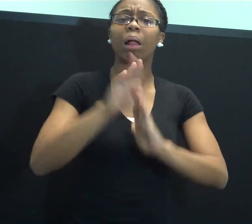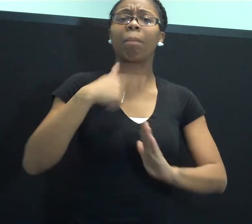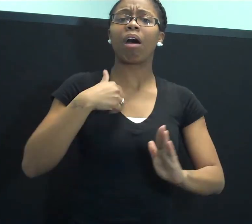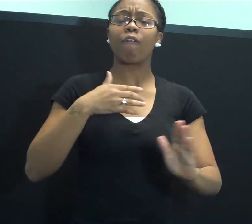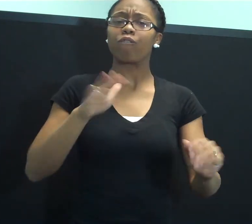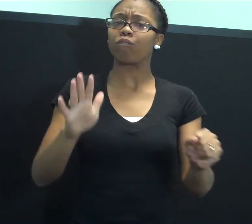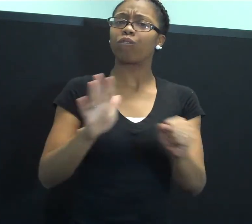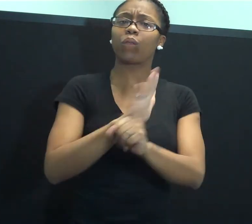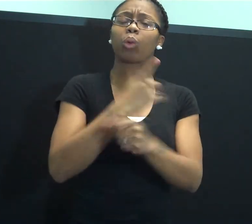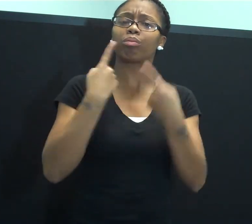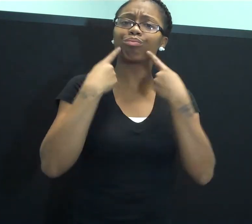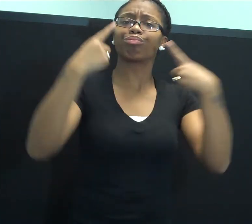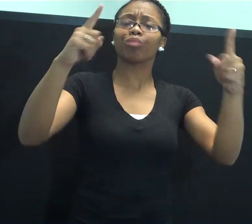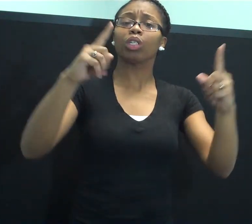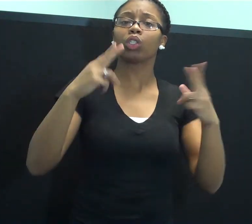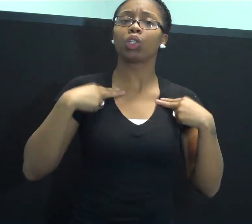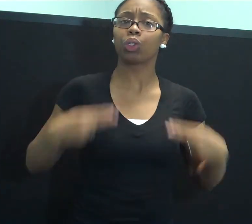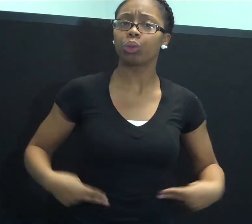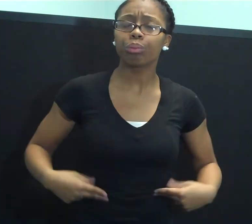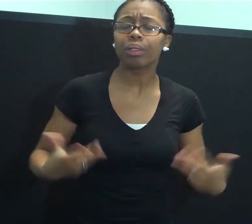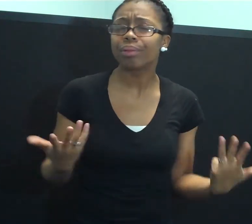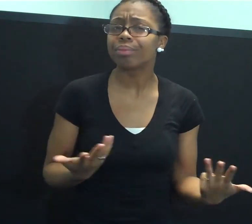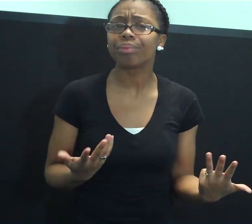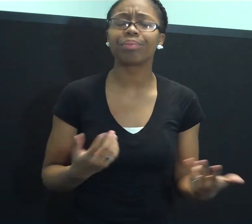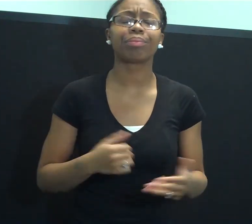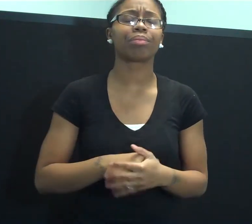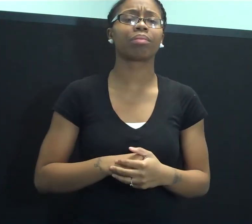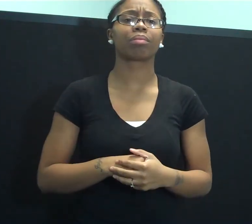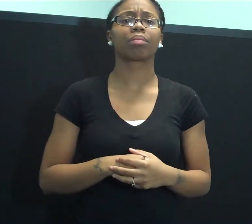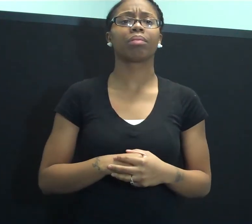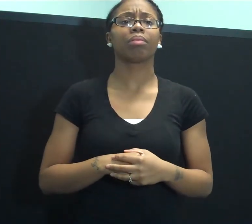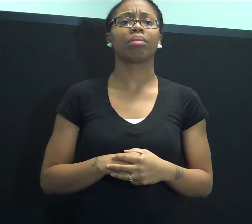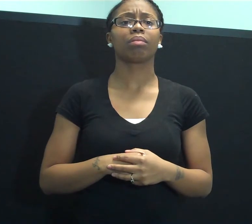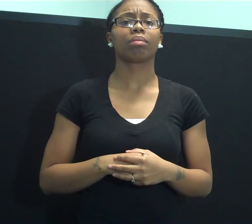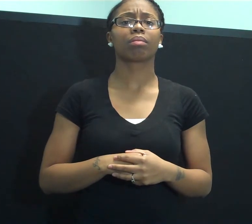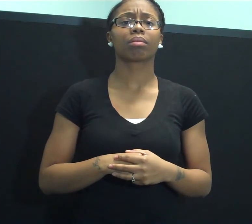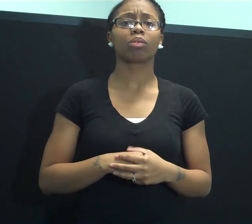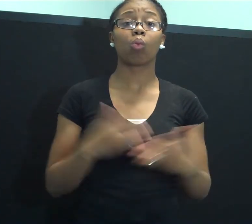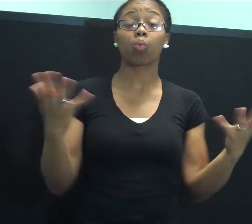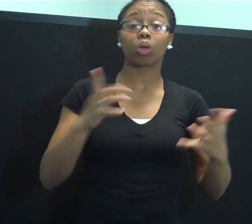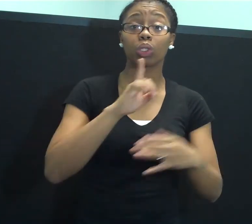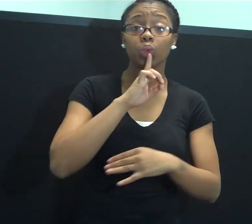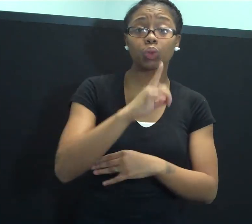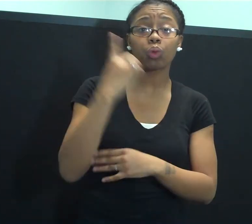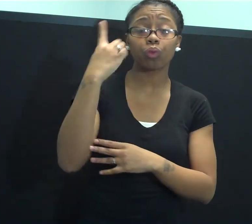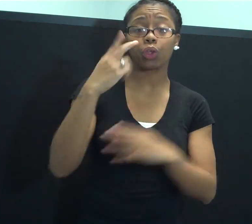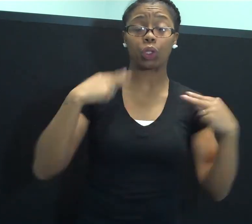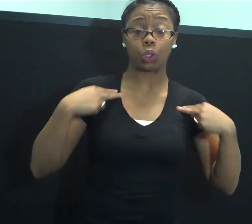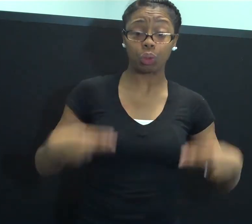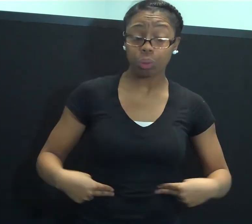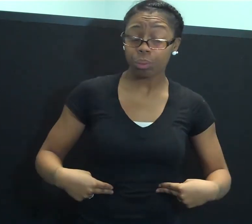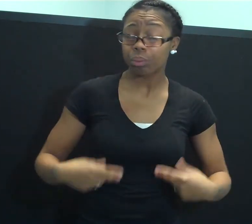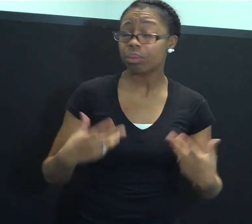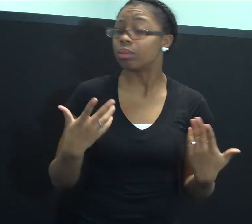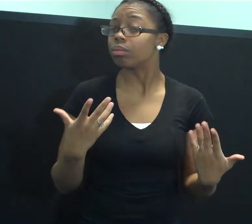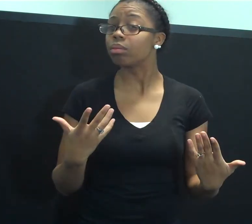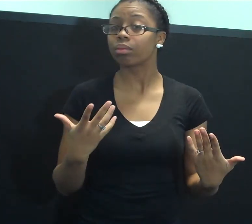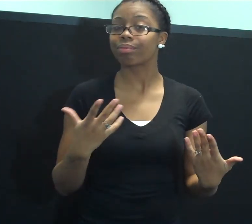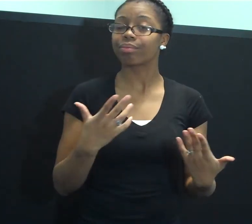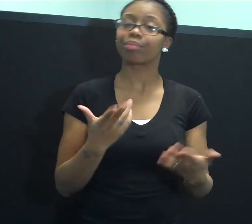as a human being? Now, what's true for for human beings, of course,